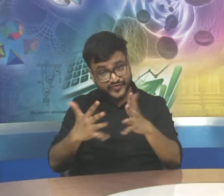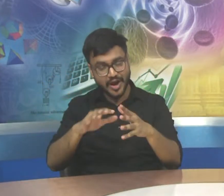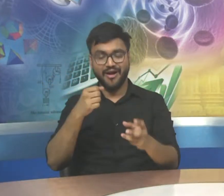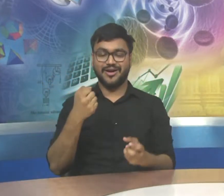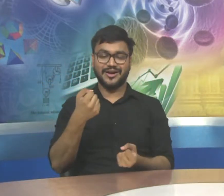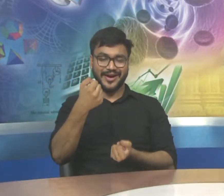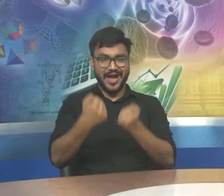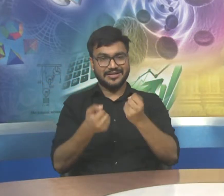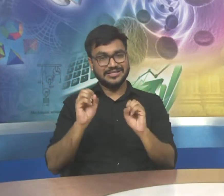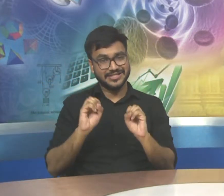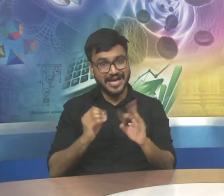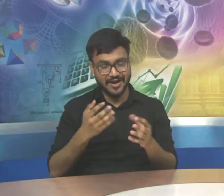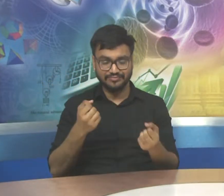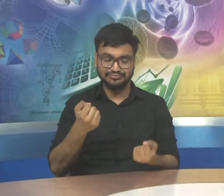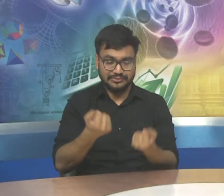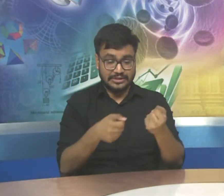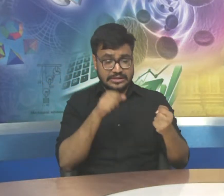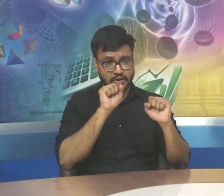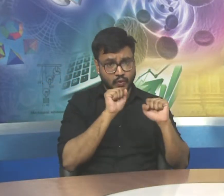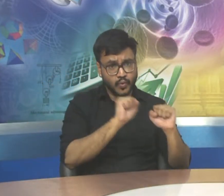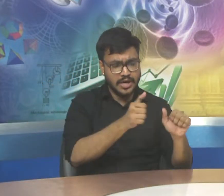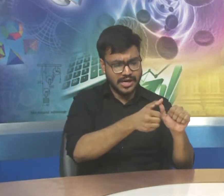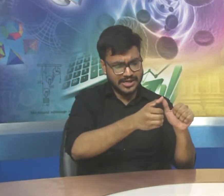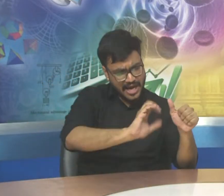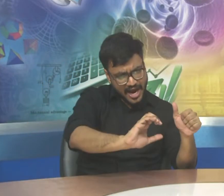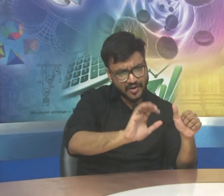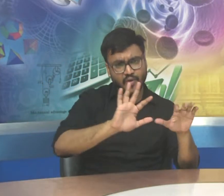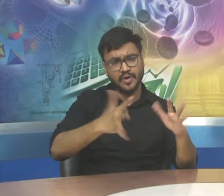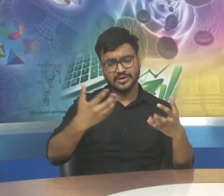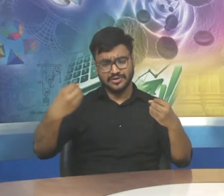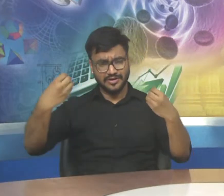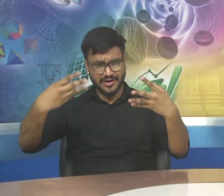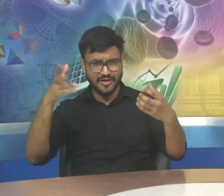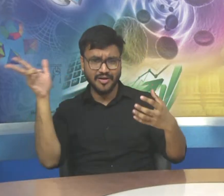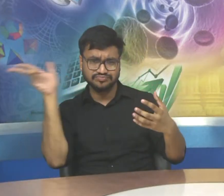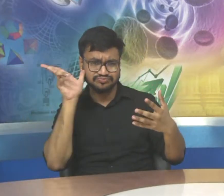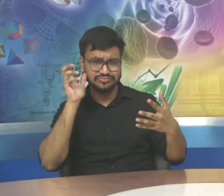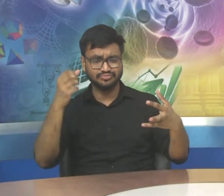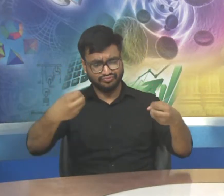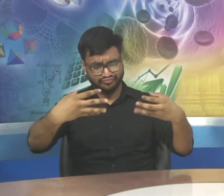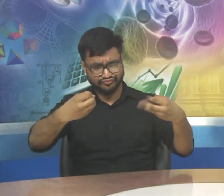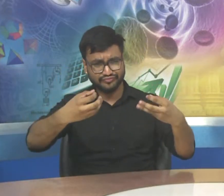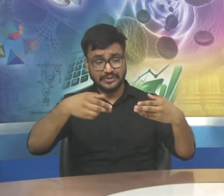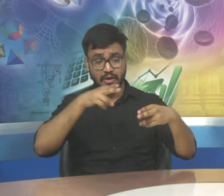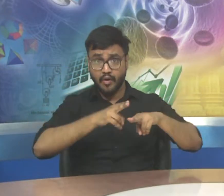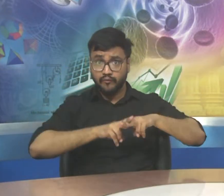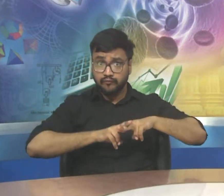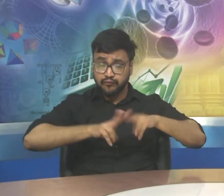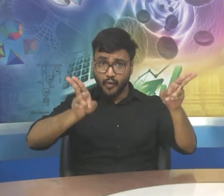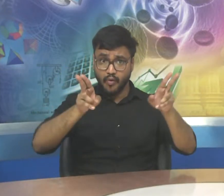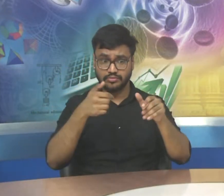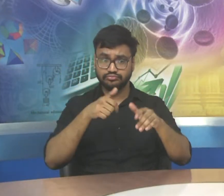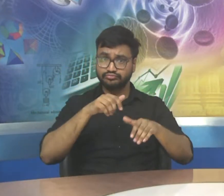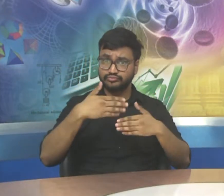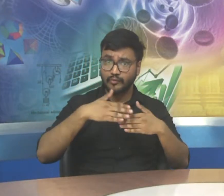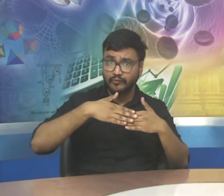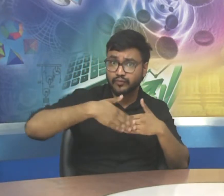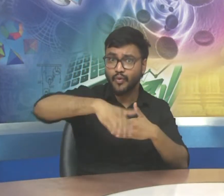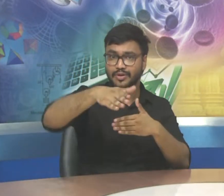Another example is car engine. Fuel energy is converted into motion, but lot of